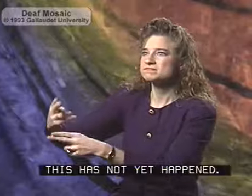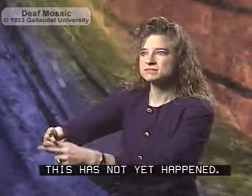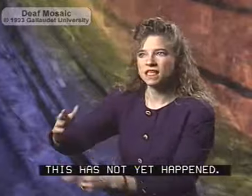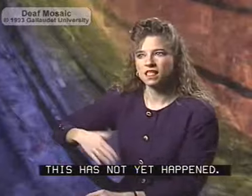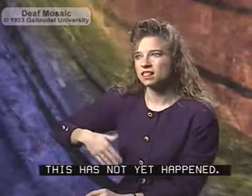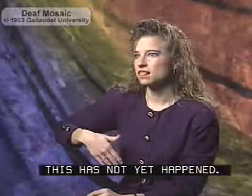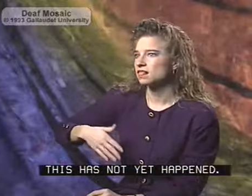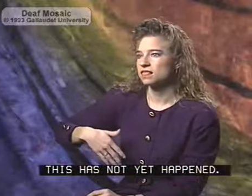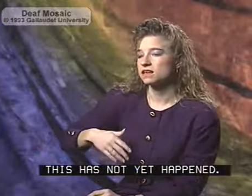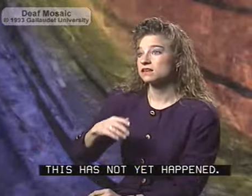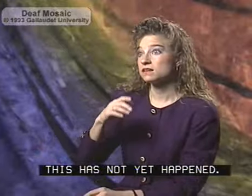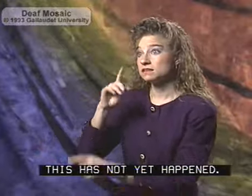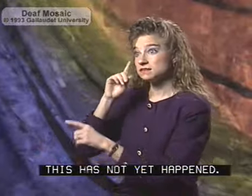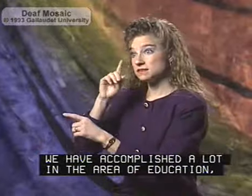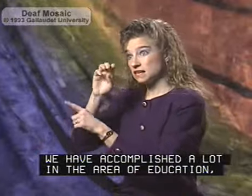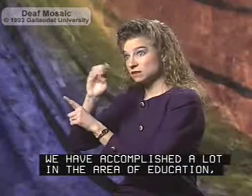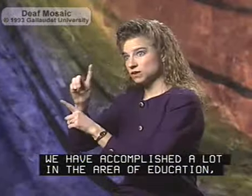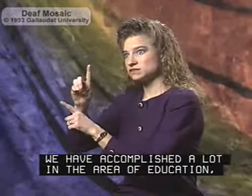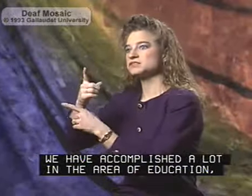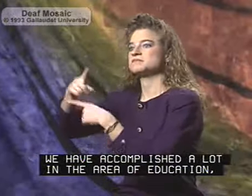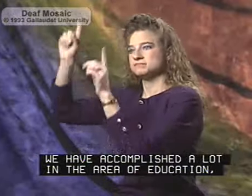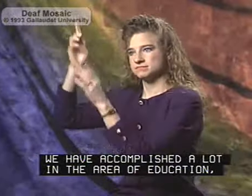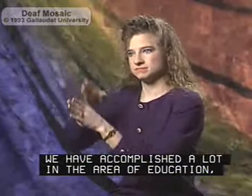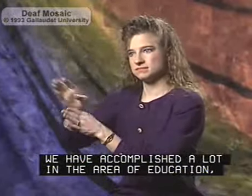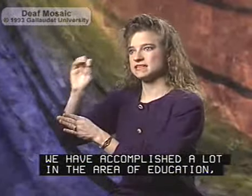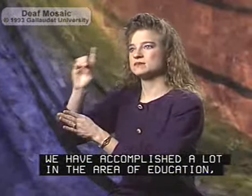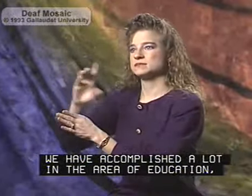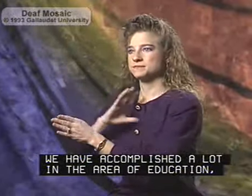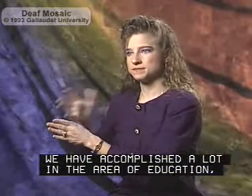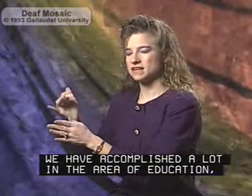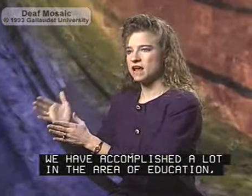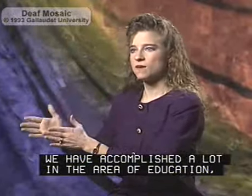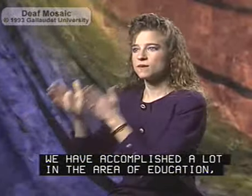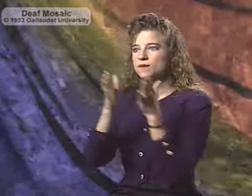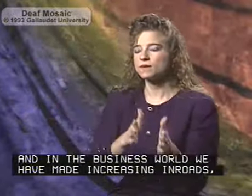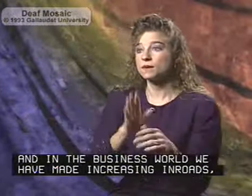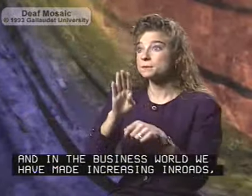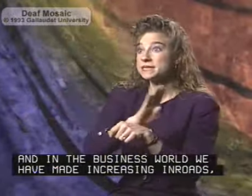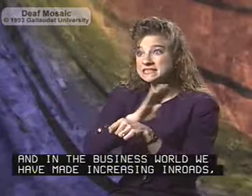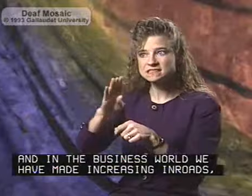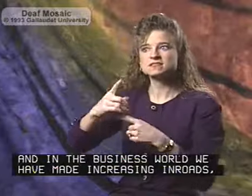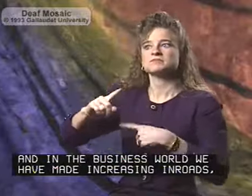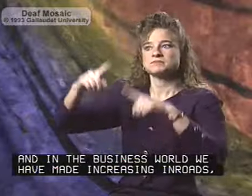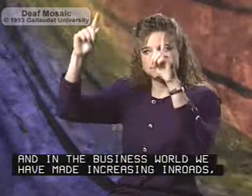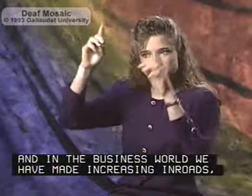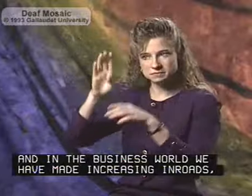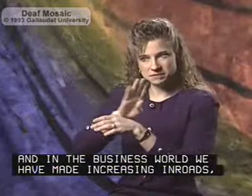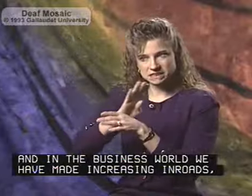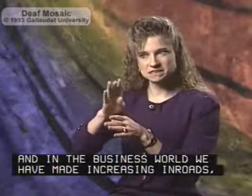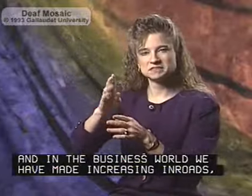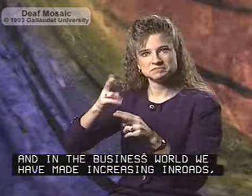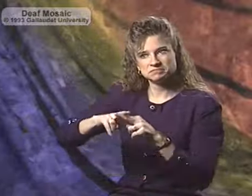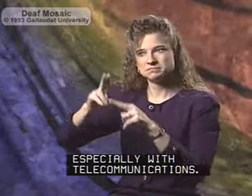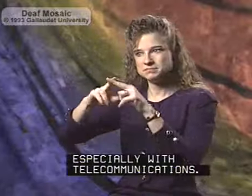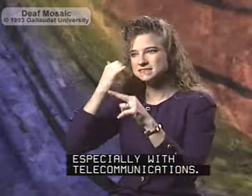not yet happened. We have accomplished a lot in the area of education and in the business world. We have made increasing inroads, especially